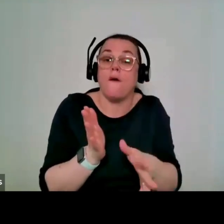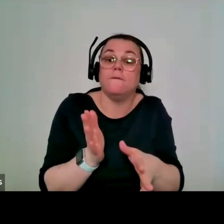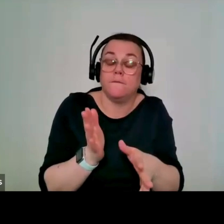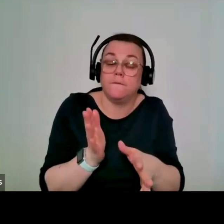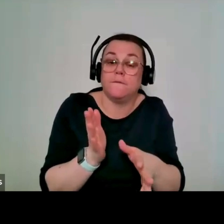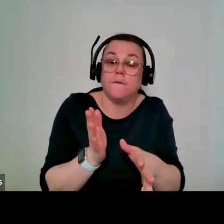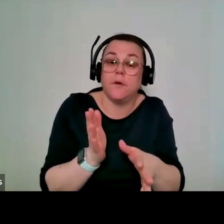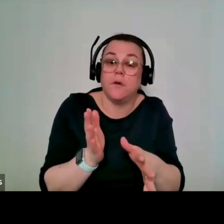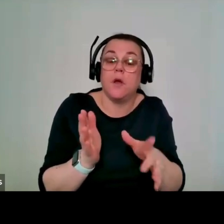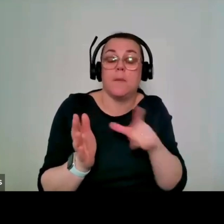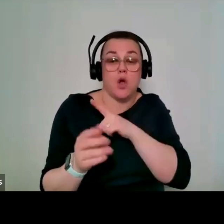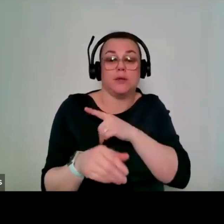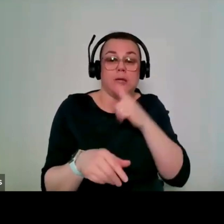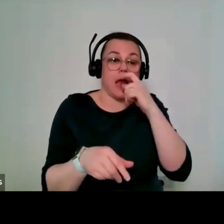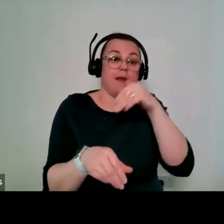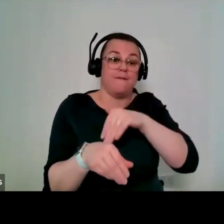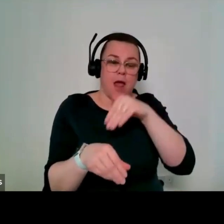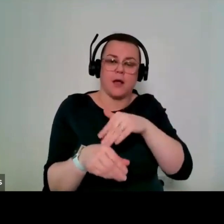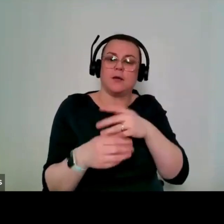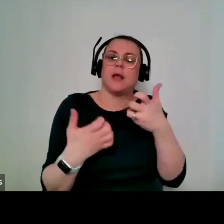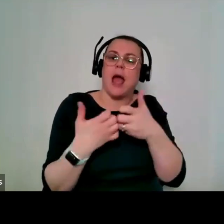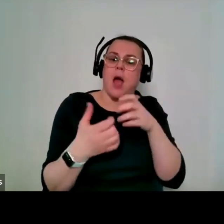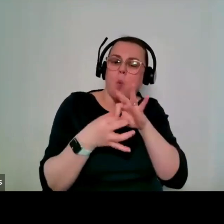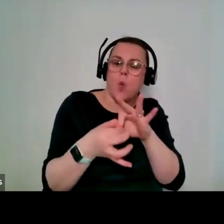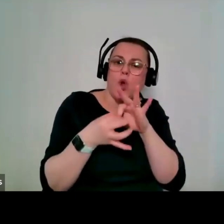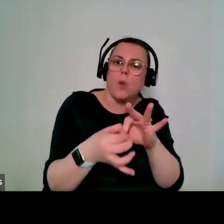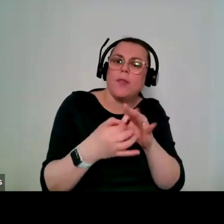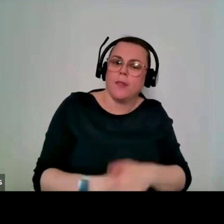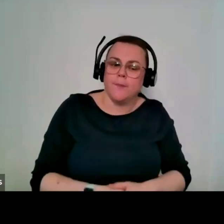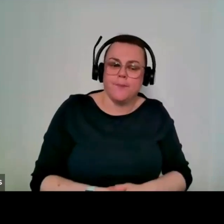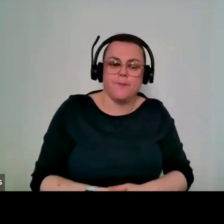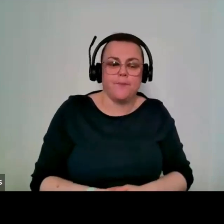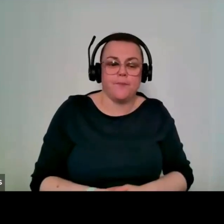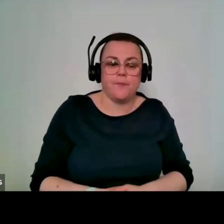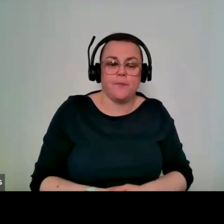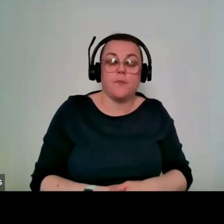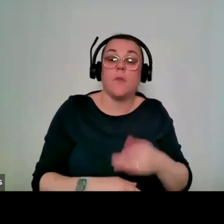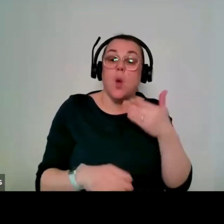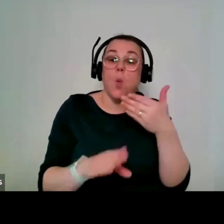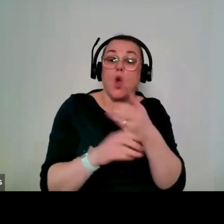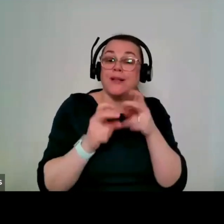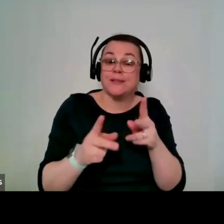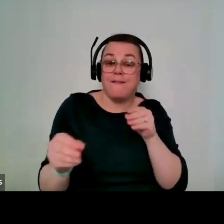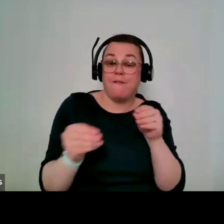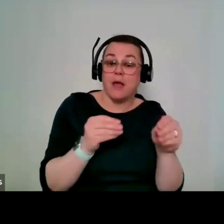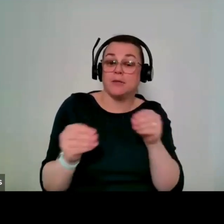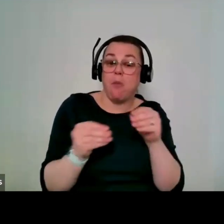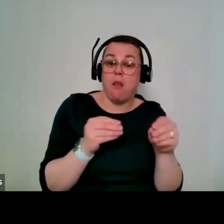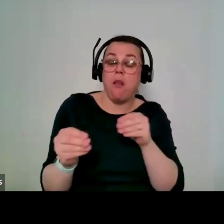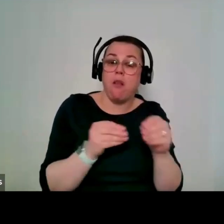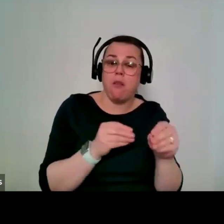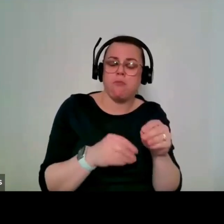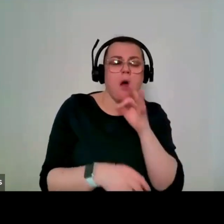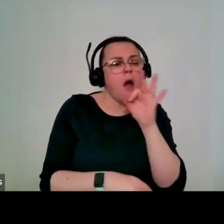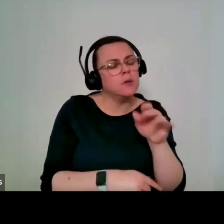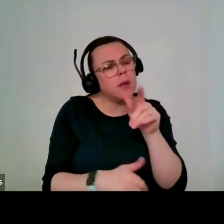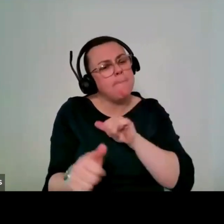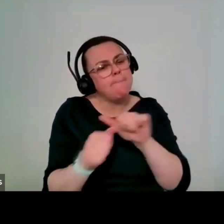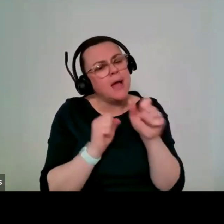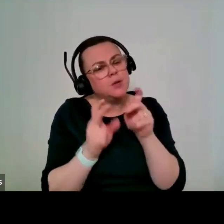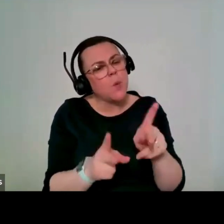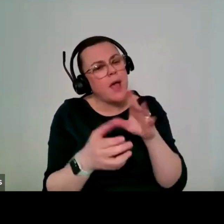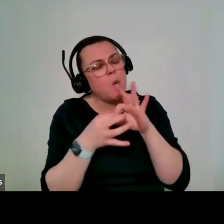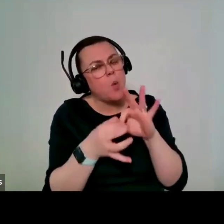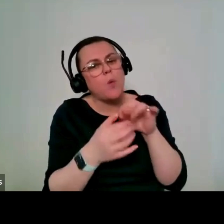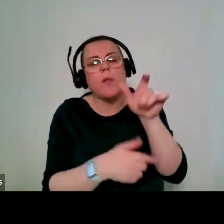can impact on the way that you work with them. Flex your working style. Always ask us, what is the best way to work with